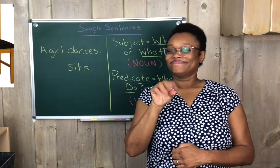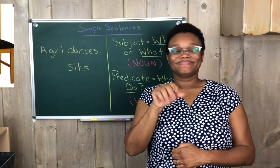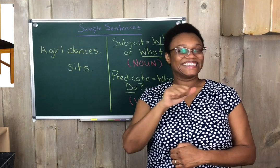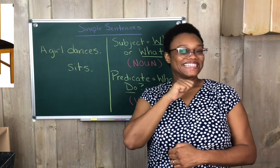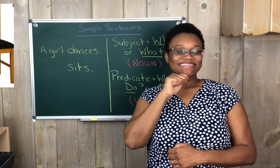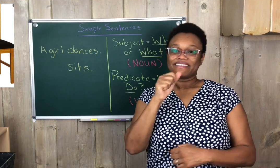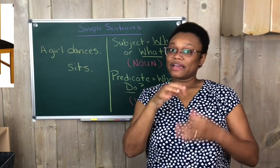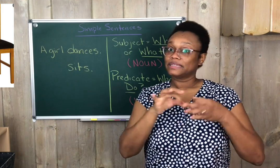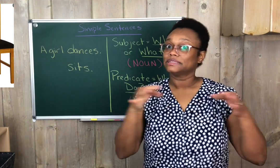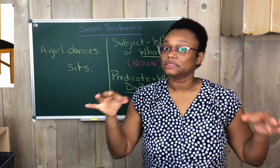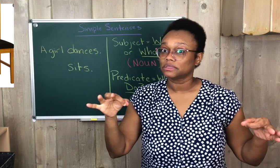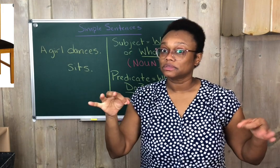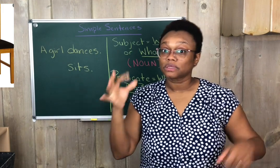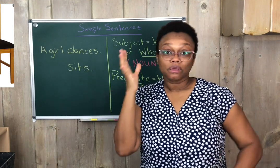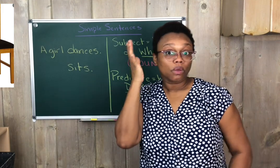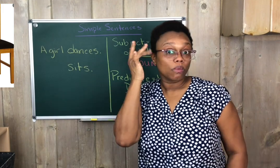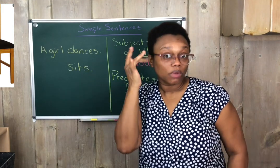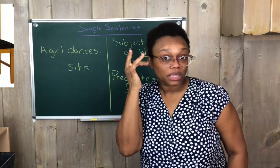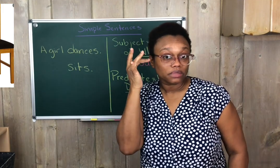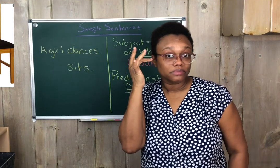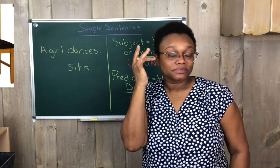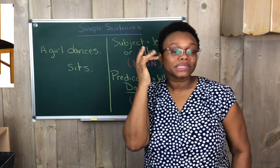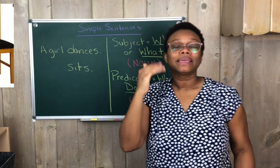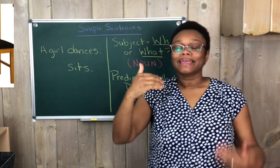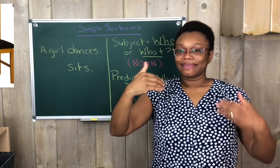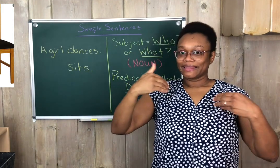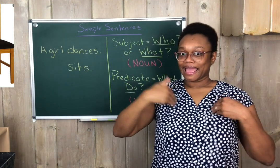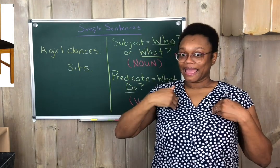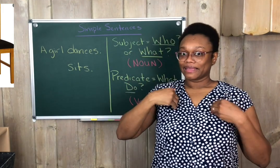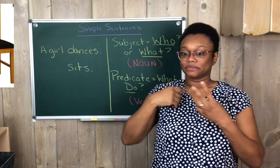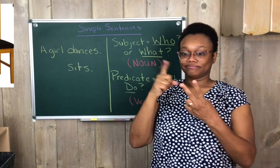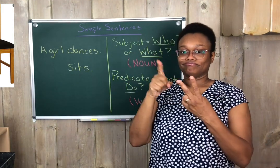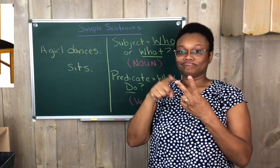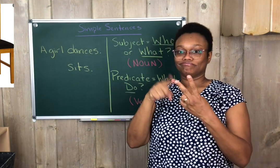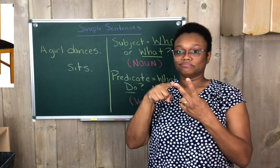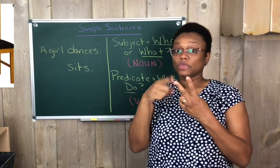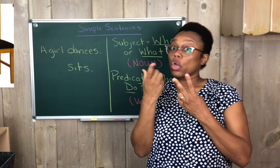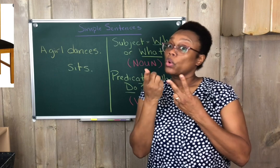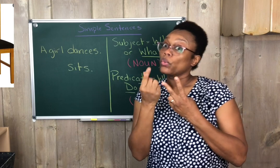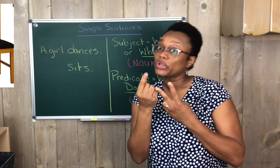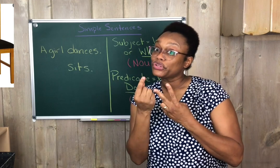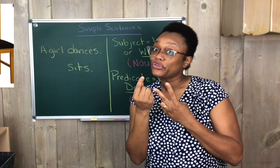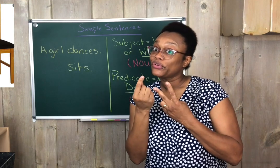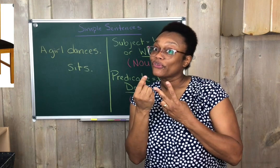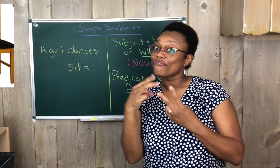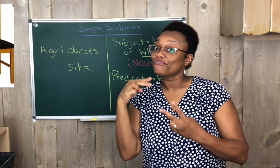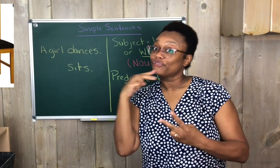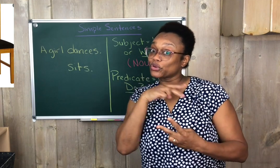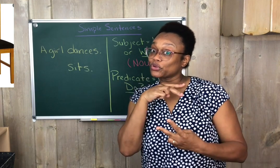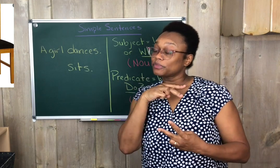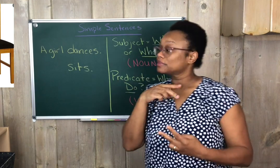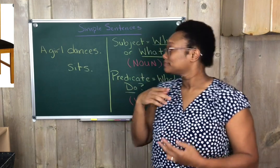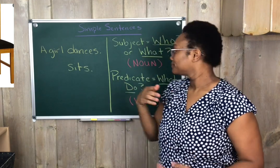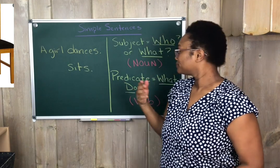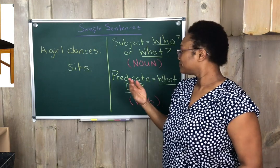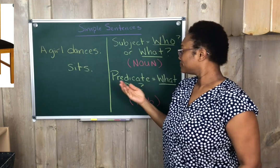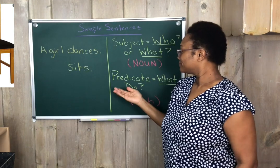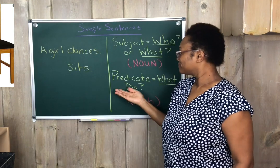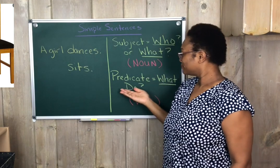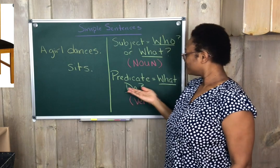No, it is not a sentence. Why? It has the what do, the predicate, the verb,